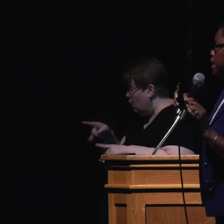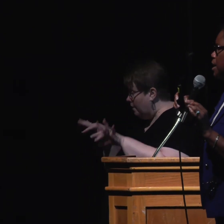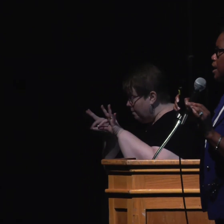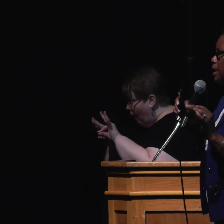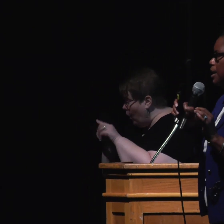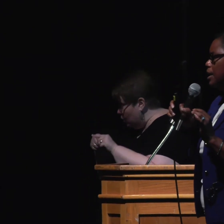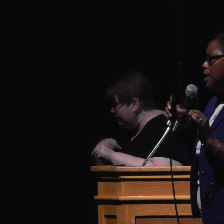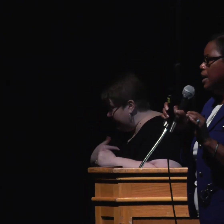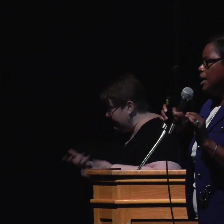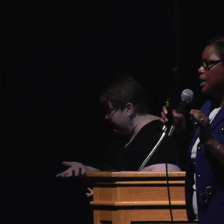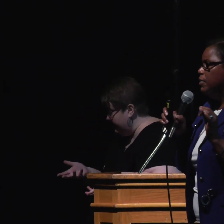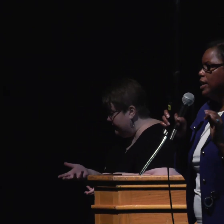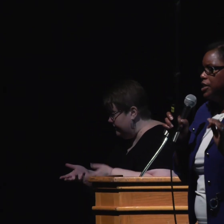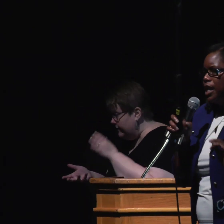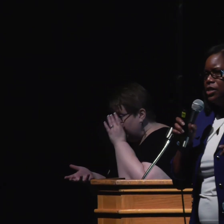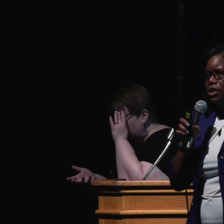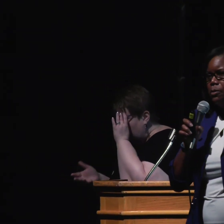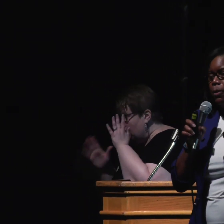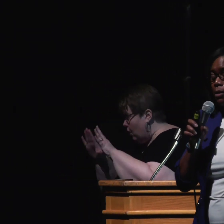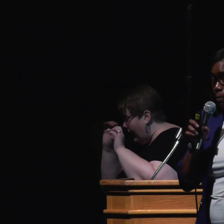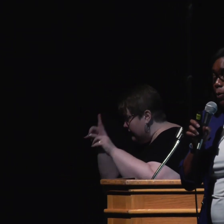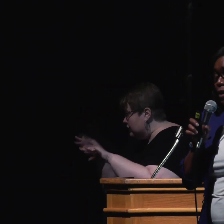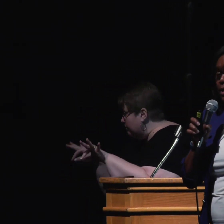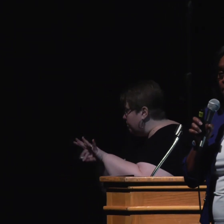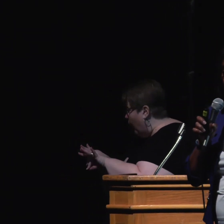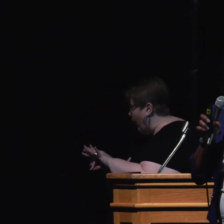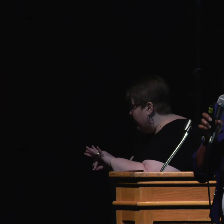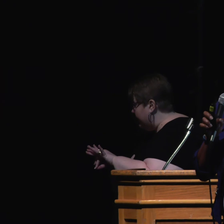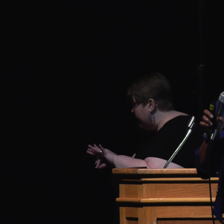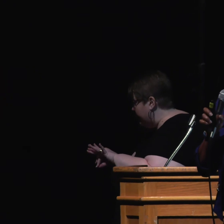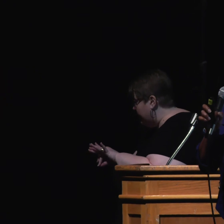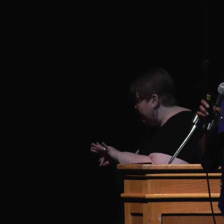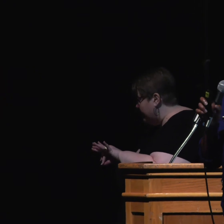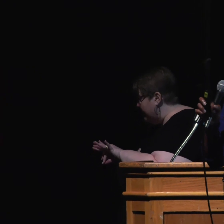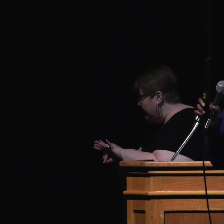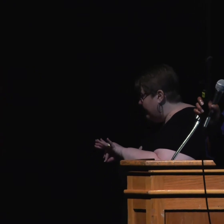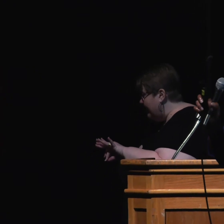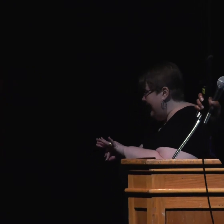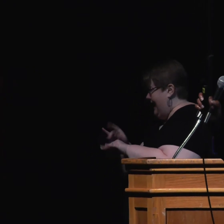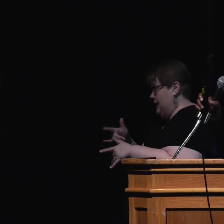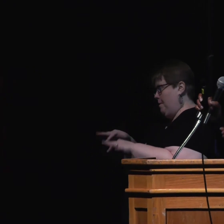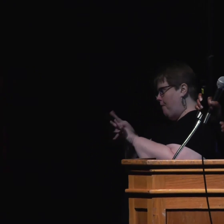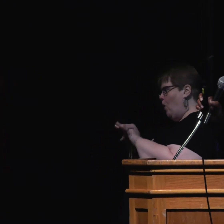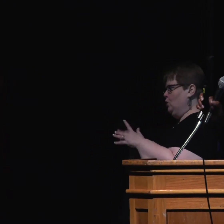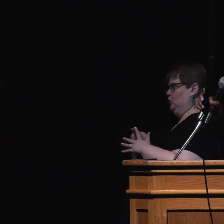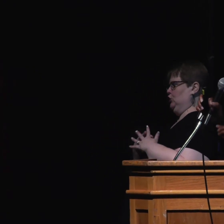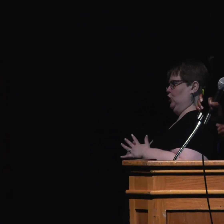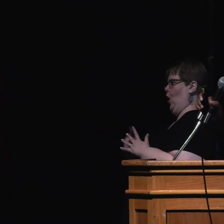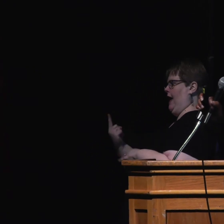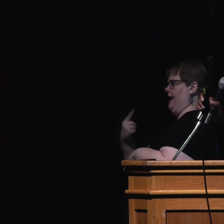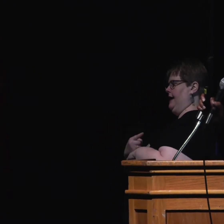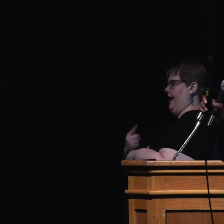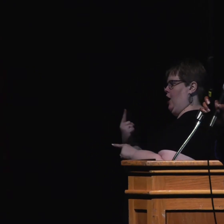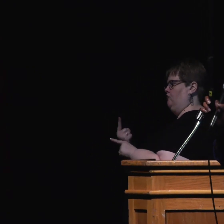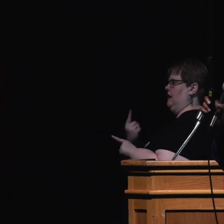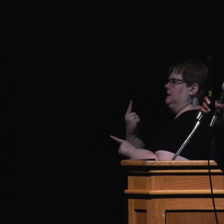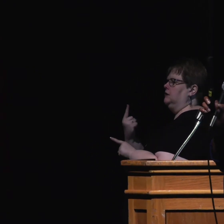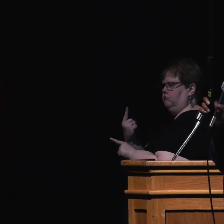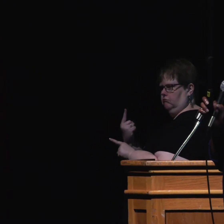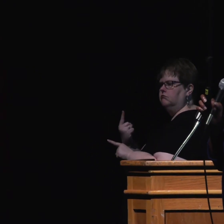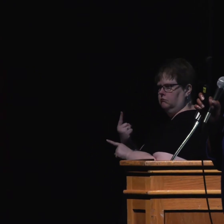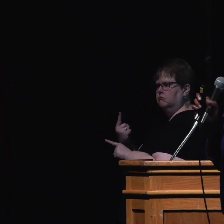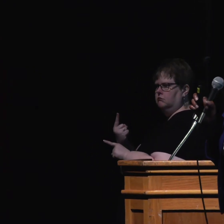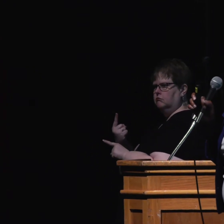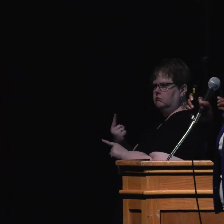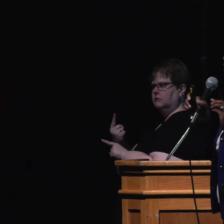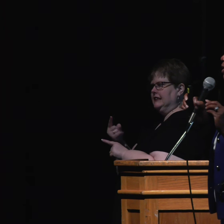important to me, your education is important to me, and it's important to start the day right.